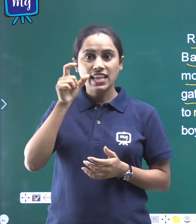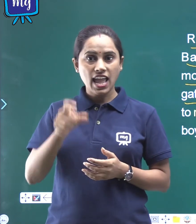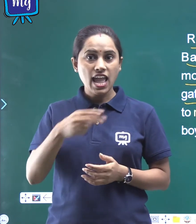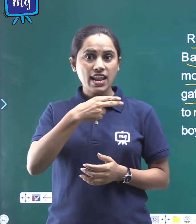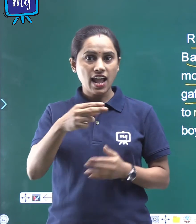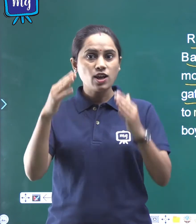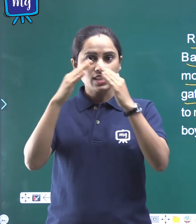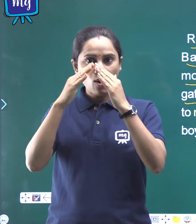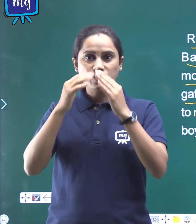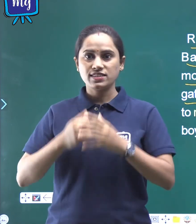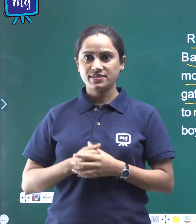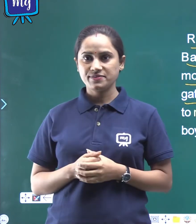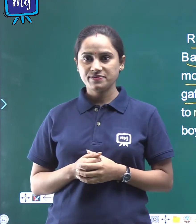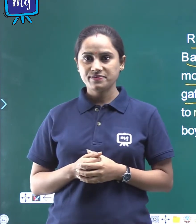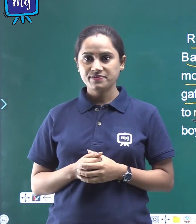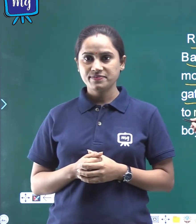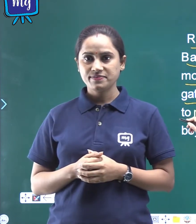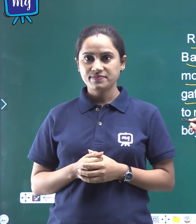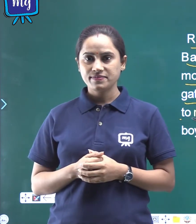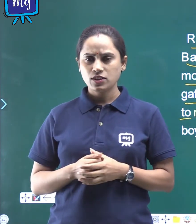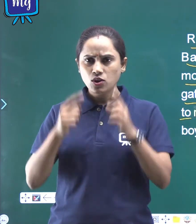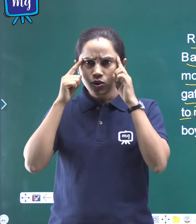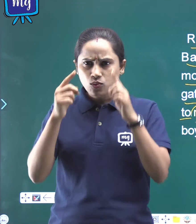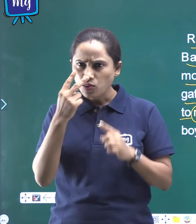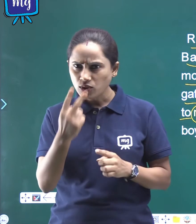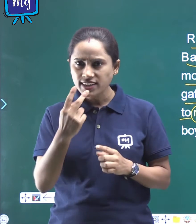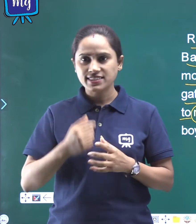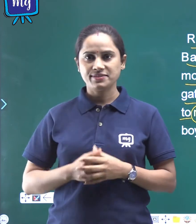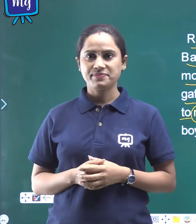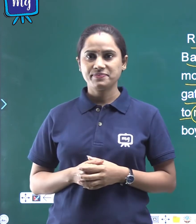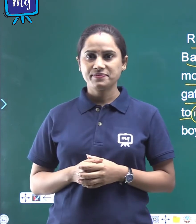Ranga's house to notice